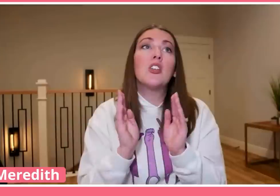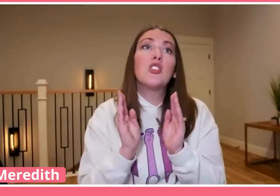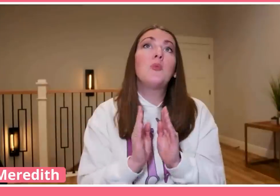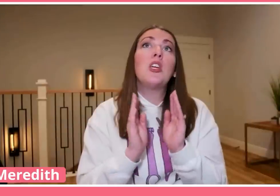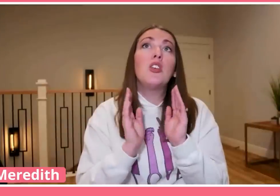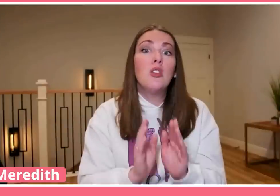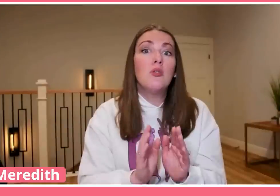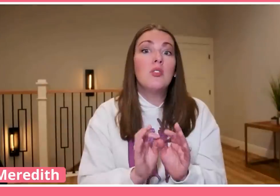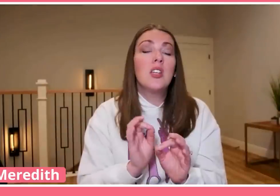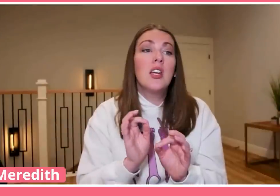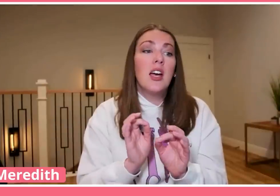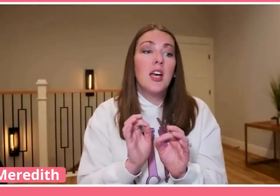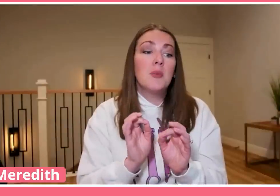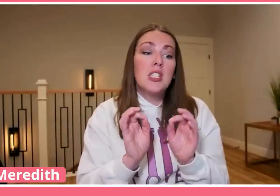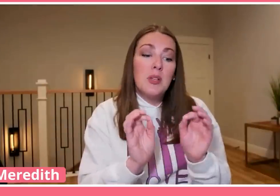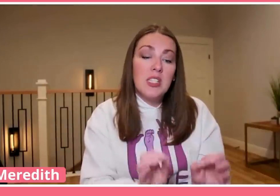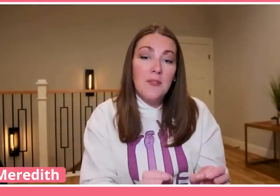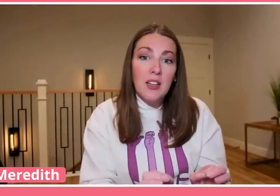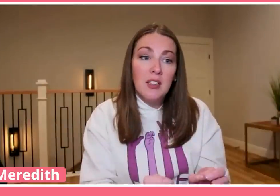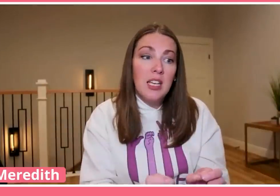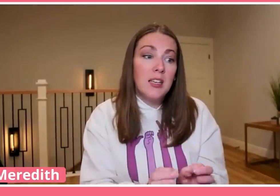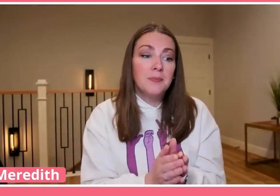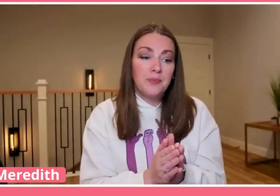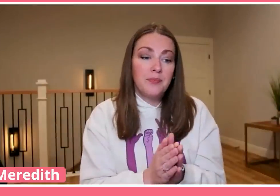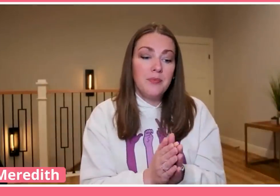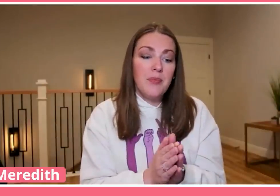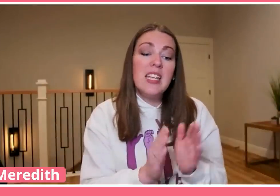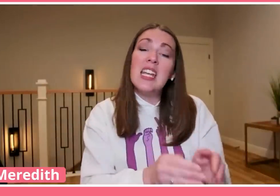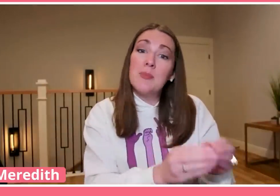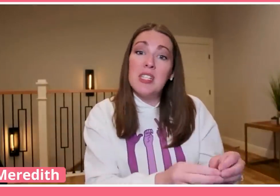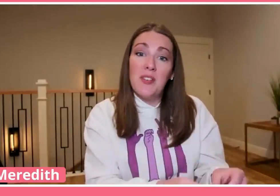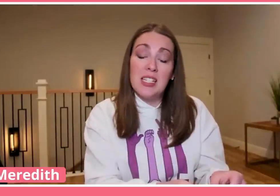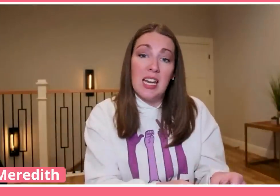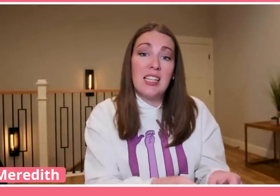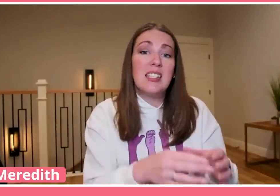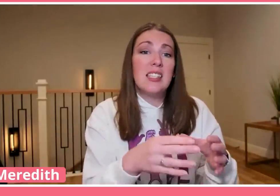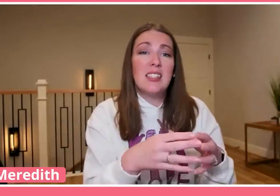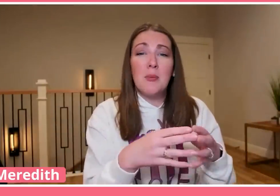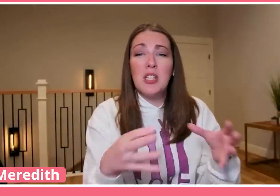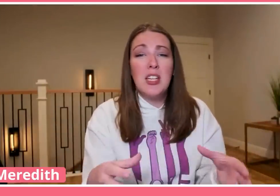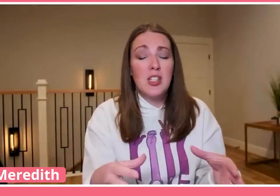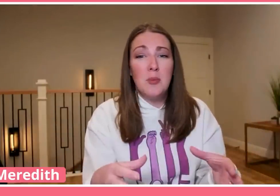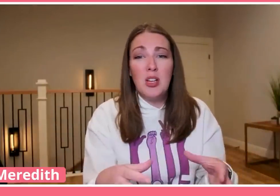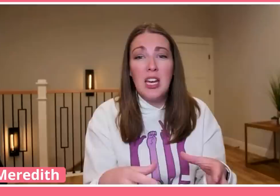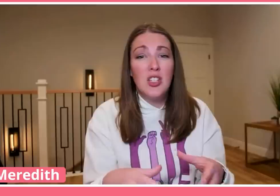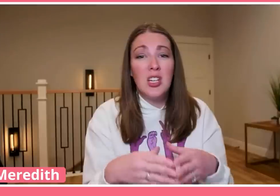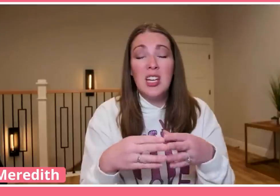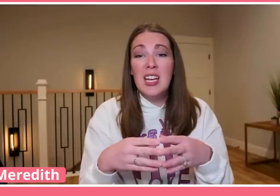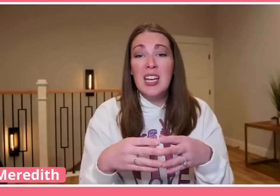it should be used, um, specifically and in specific settings. Simultaneous communication in